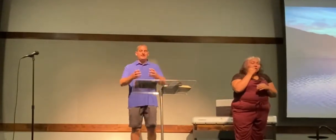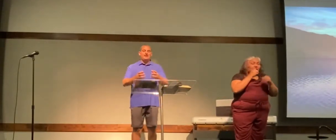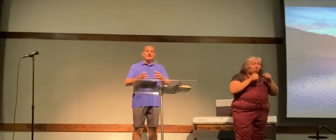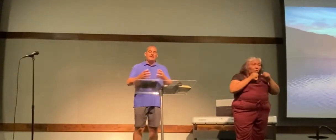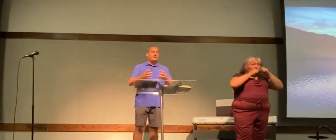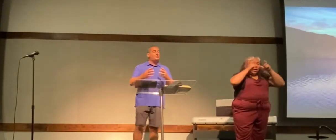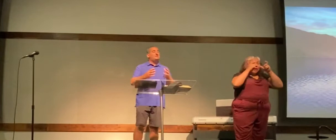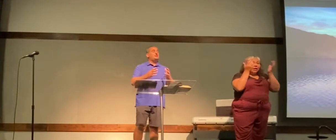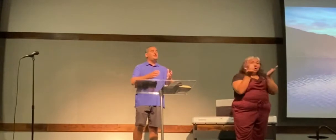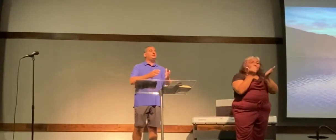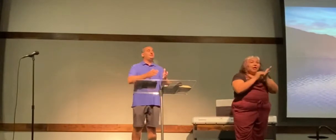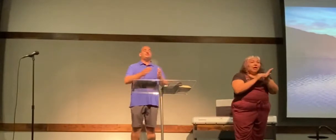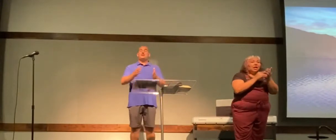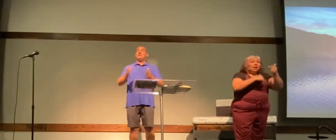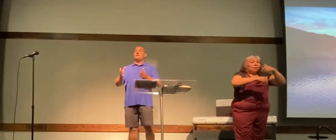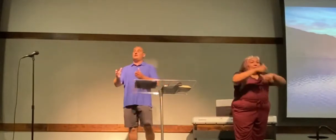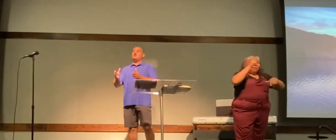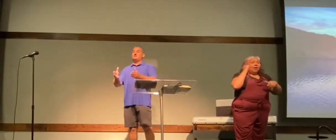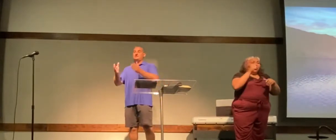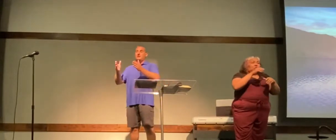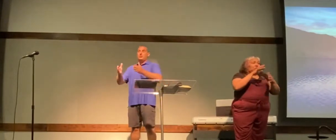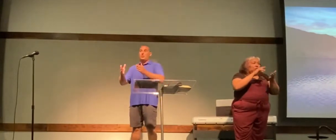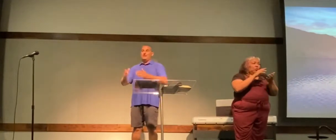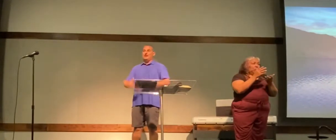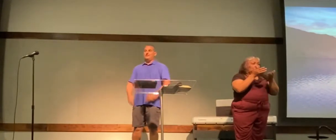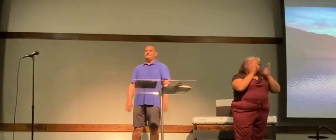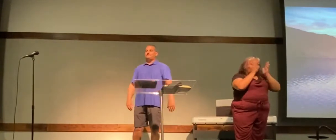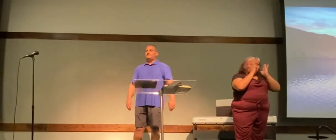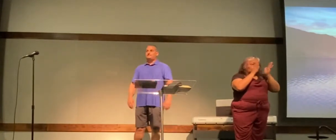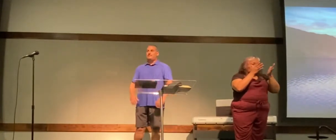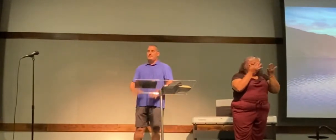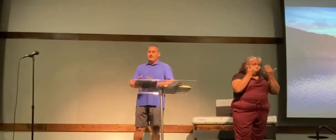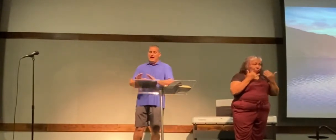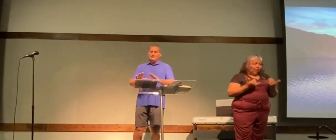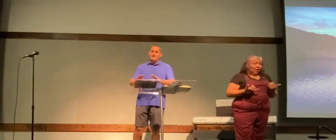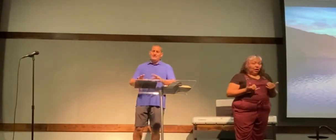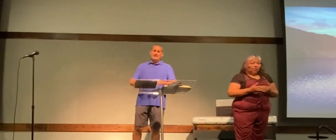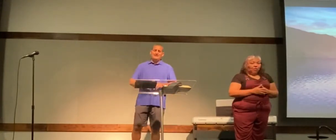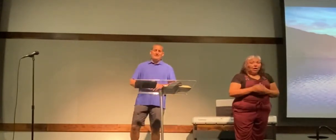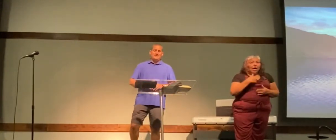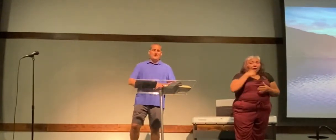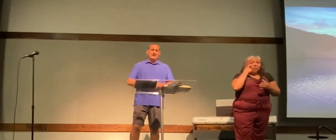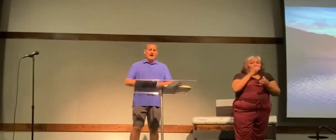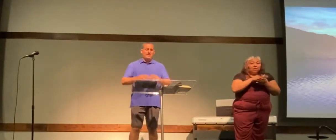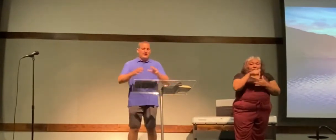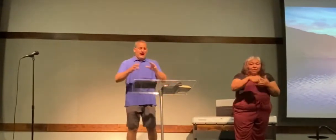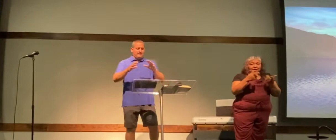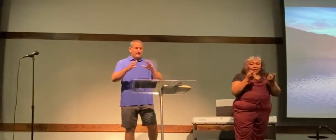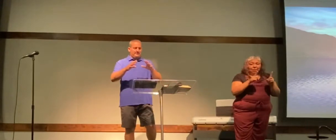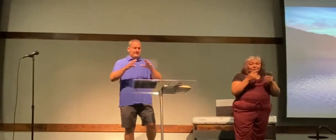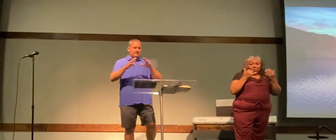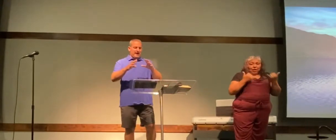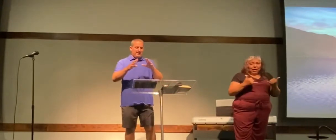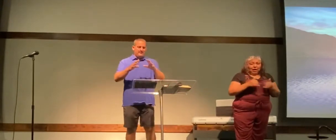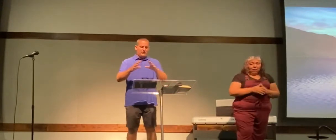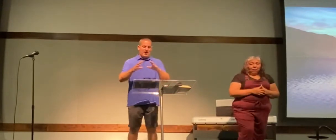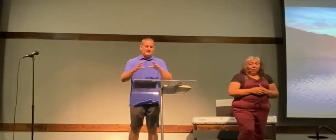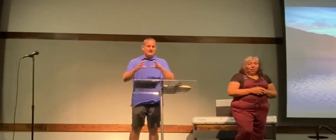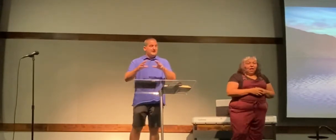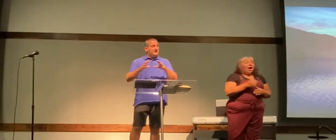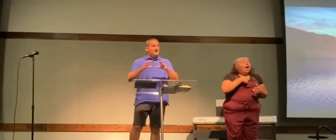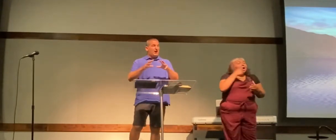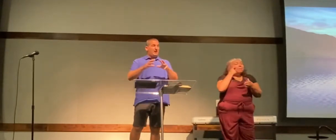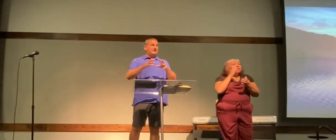awakening again and a returning to a state of consciousness right now. I believe that is happening right now. I believe that the body of